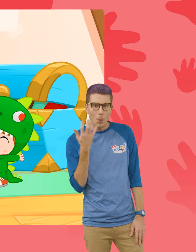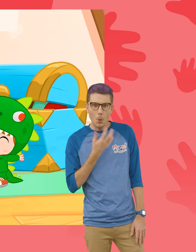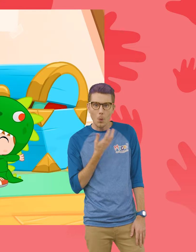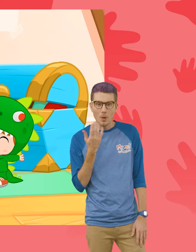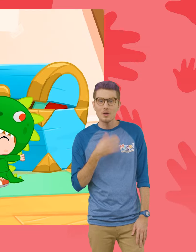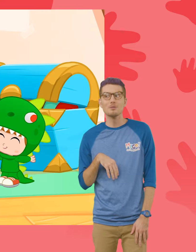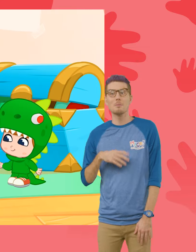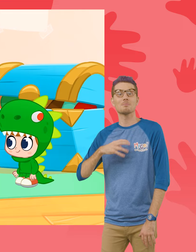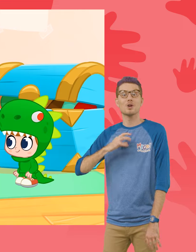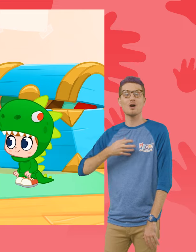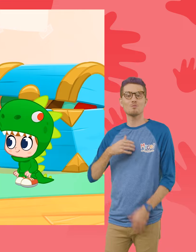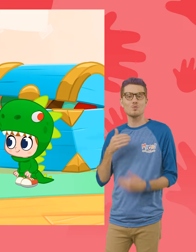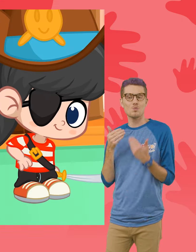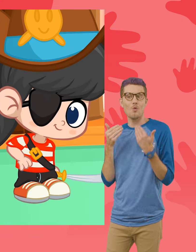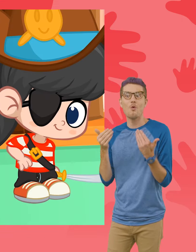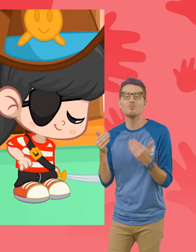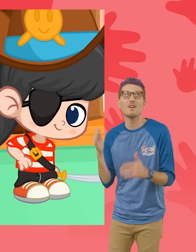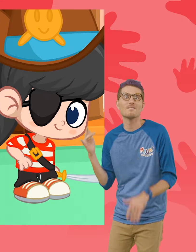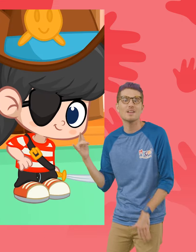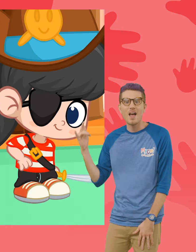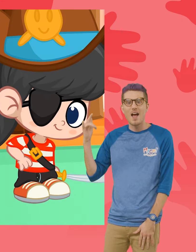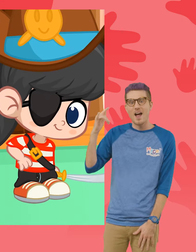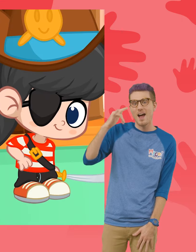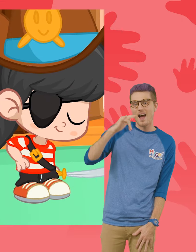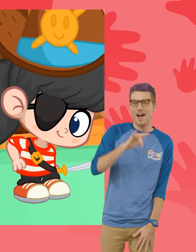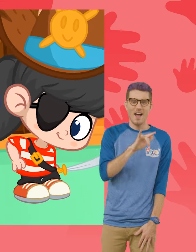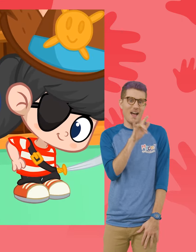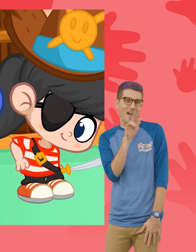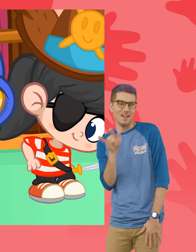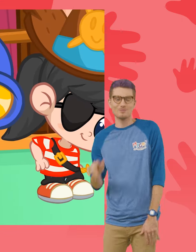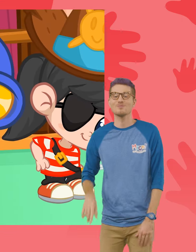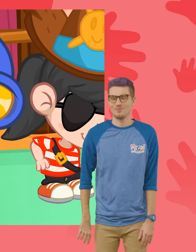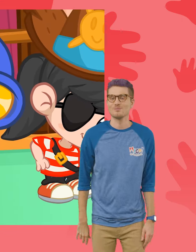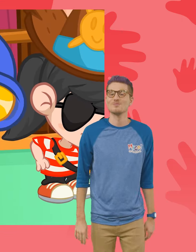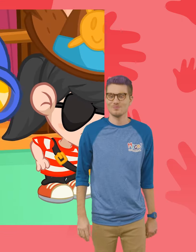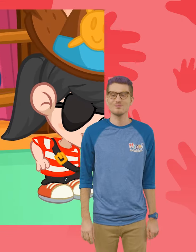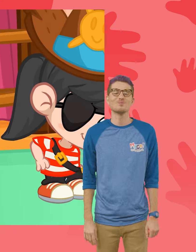Wow. Morphle, let's fly.